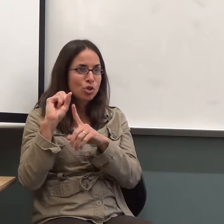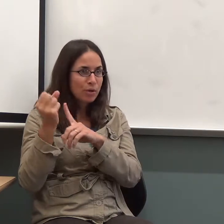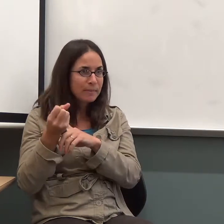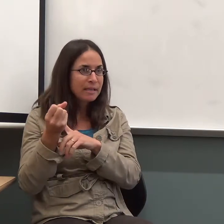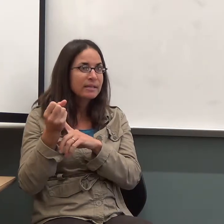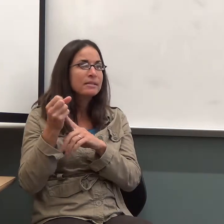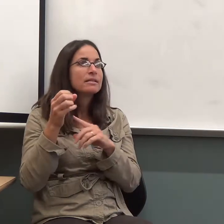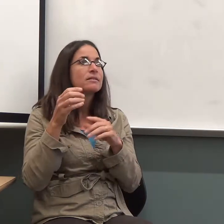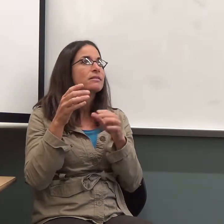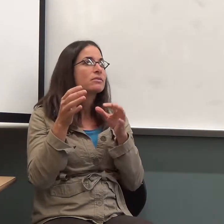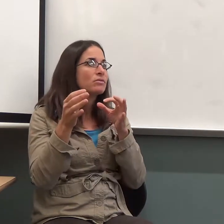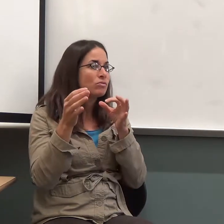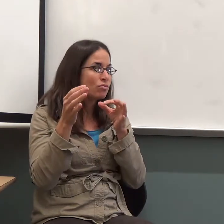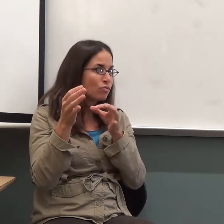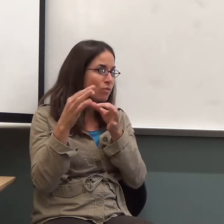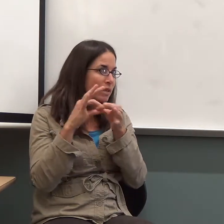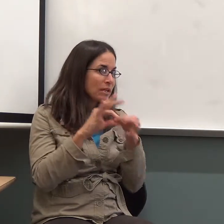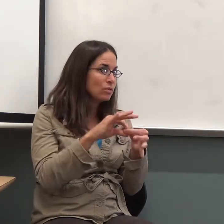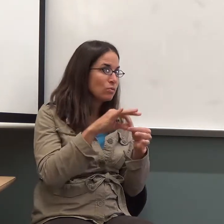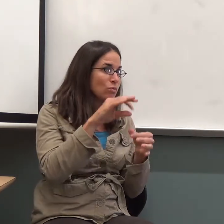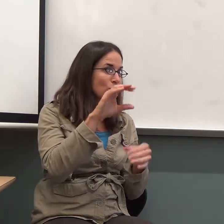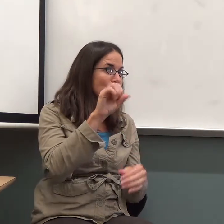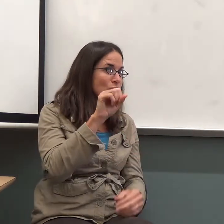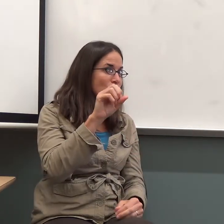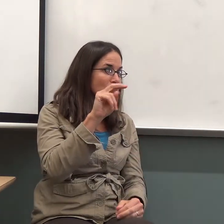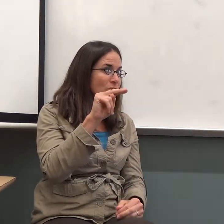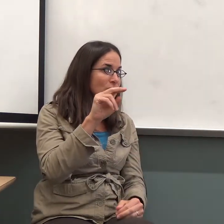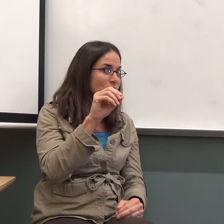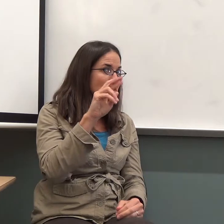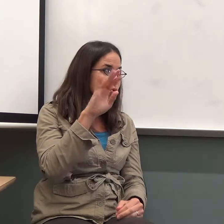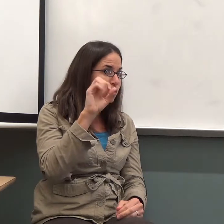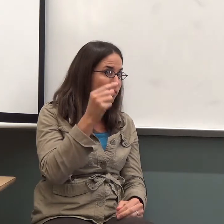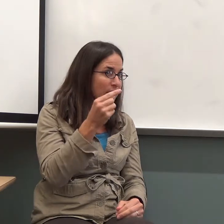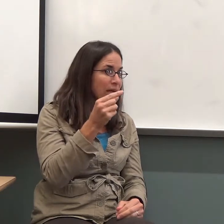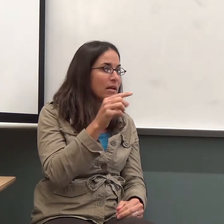which circumstances, right, are what?